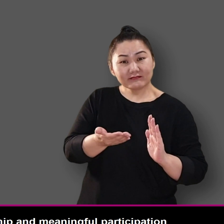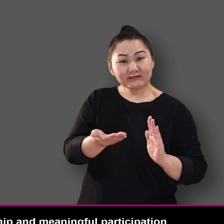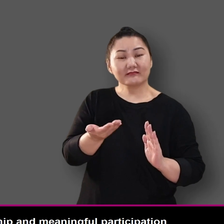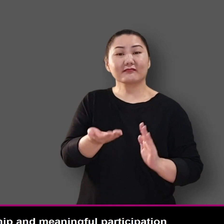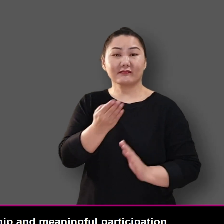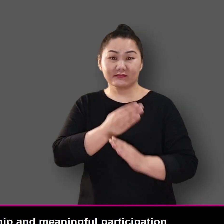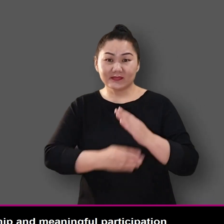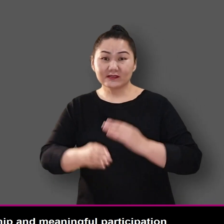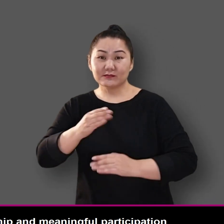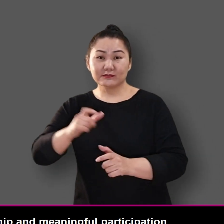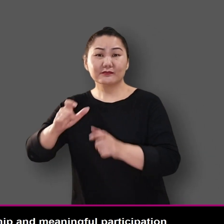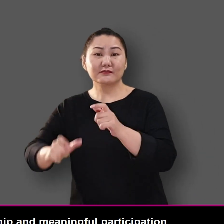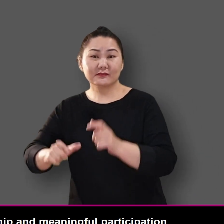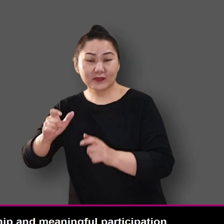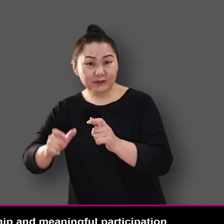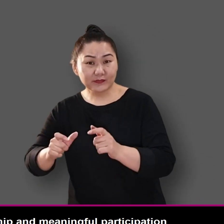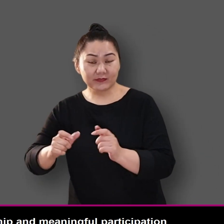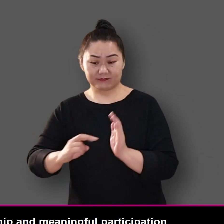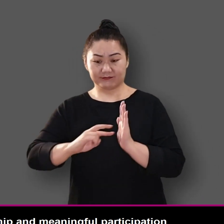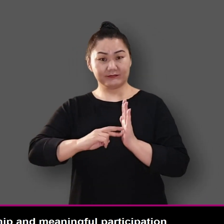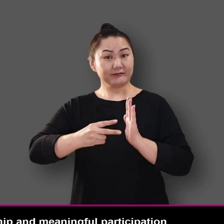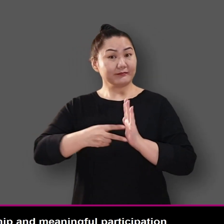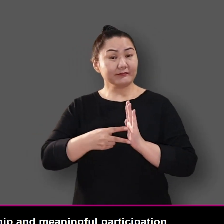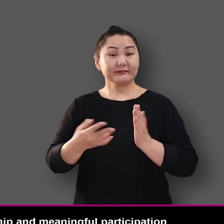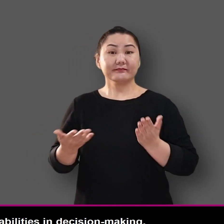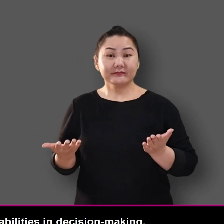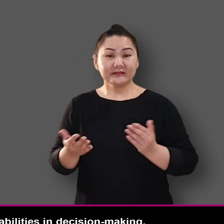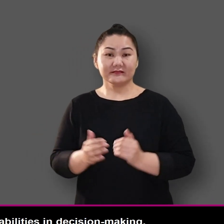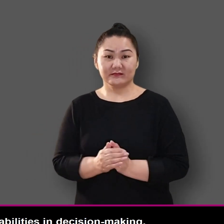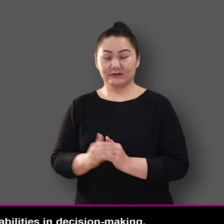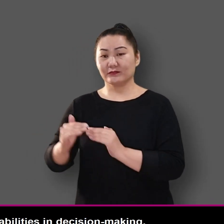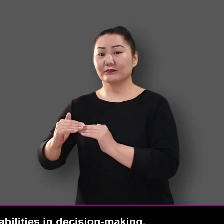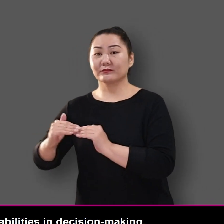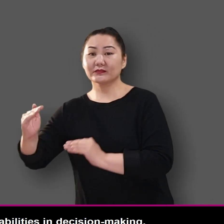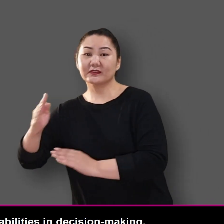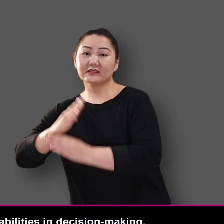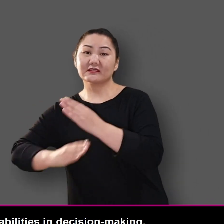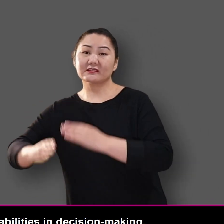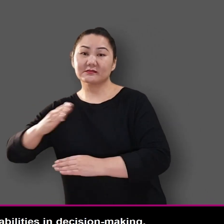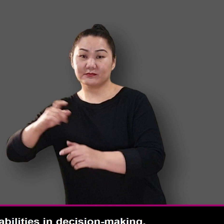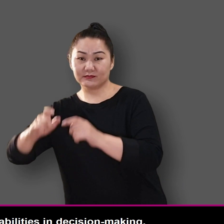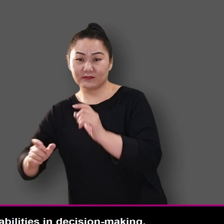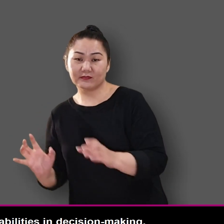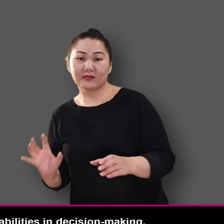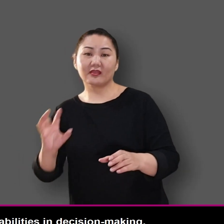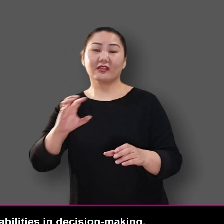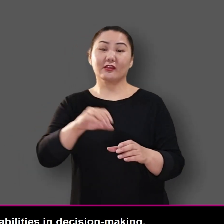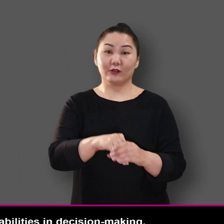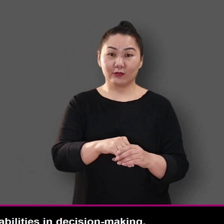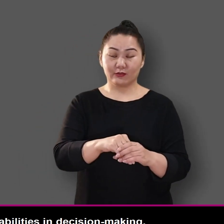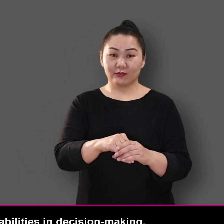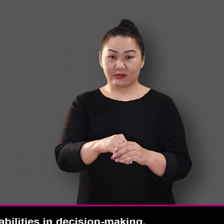and enhancing leadership and meaningful participation of persons with disabilities in decision-making.